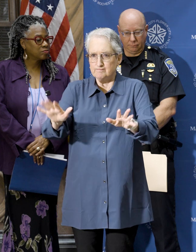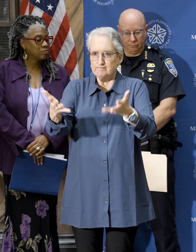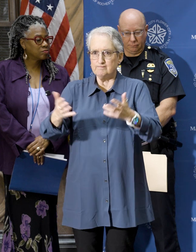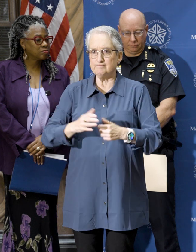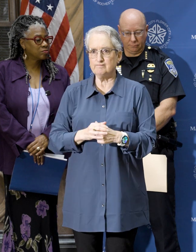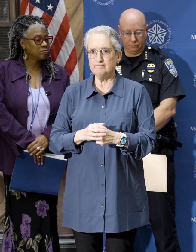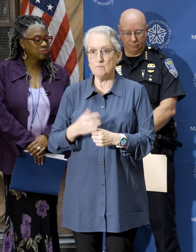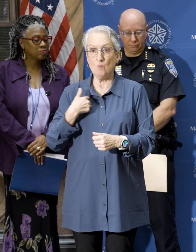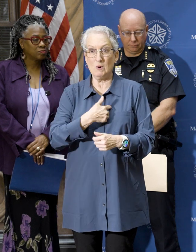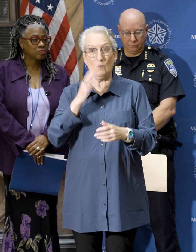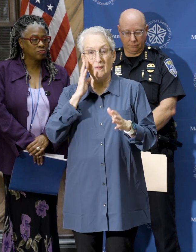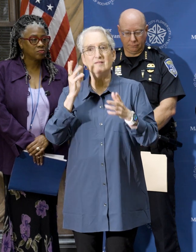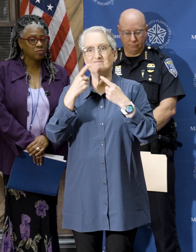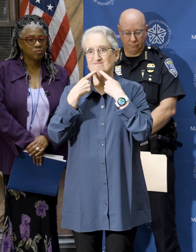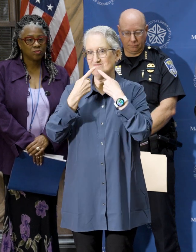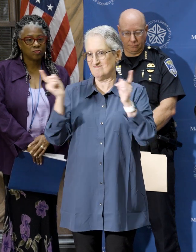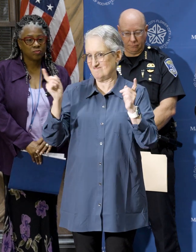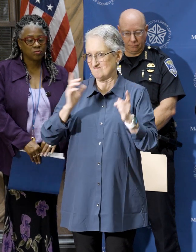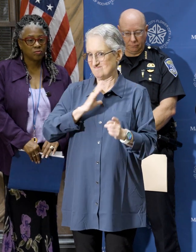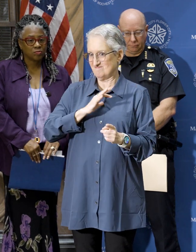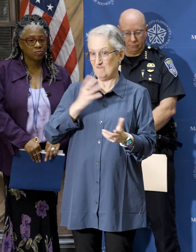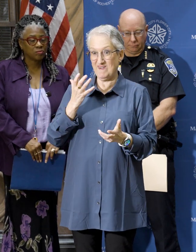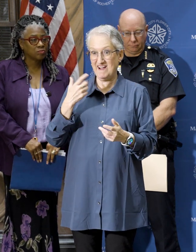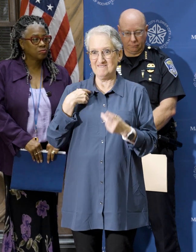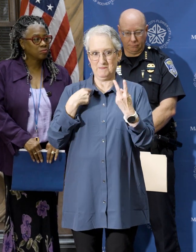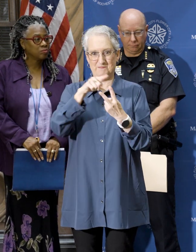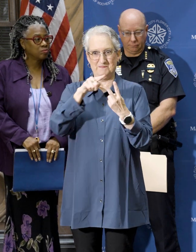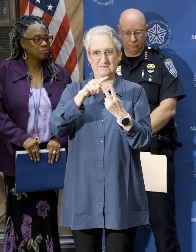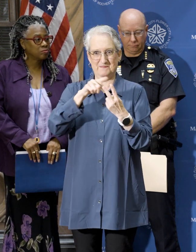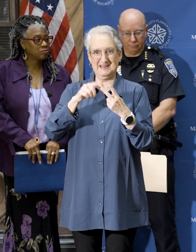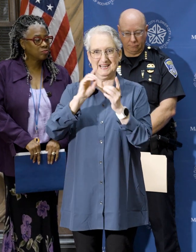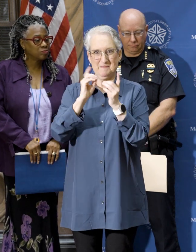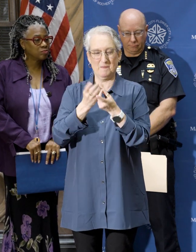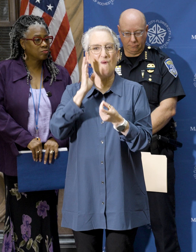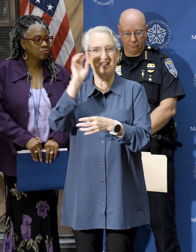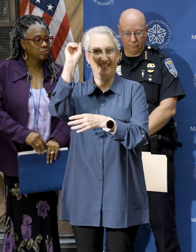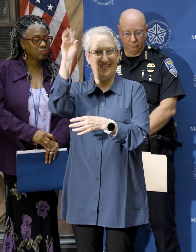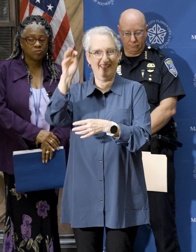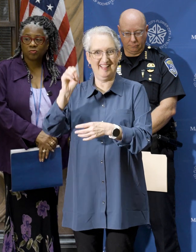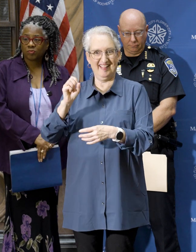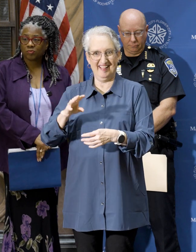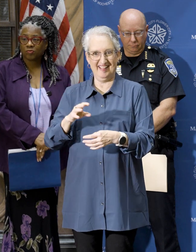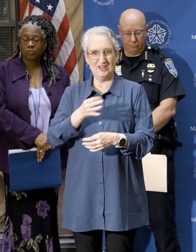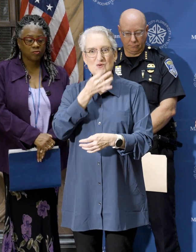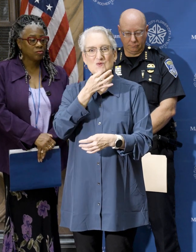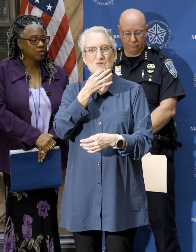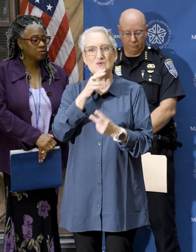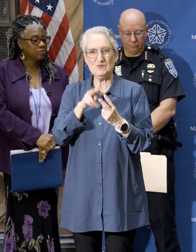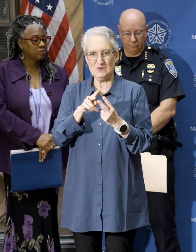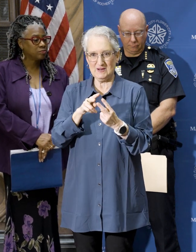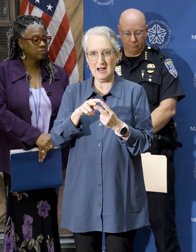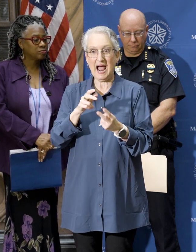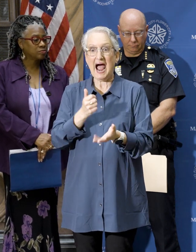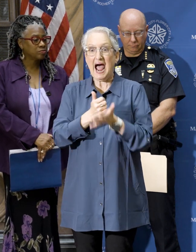some exciting announcements on those fronts in the coming weeks, including work that will get neighbors more involved in the success of their neighborhoods and expanding home